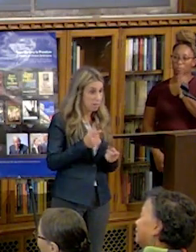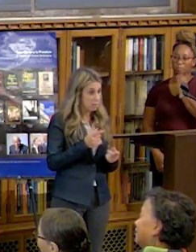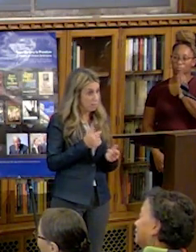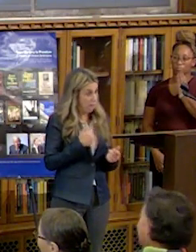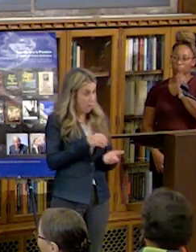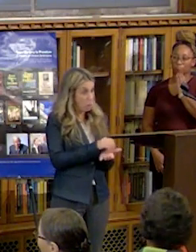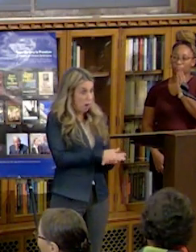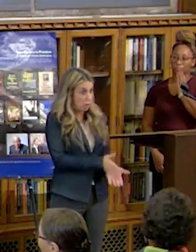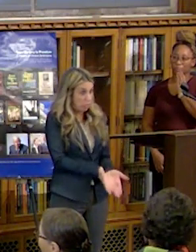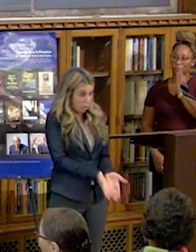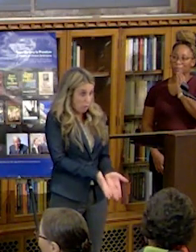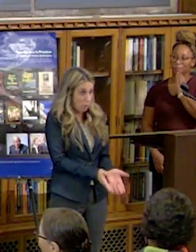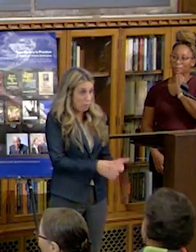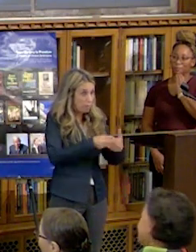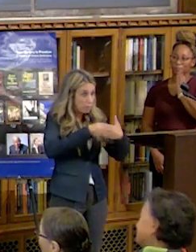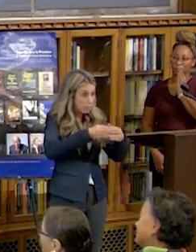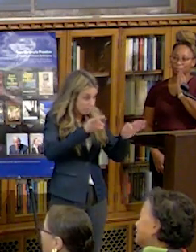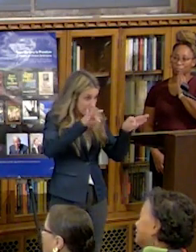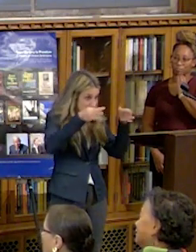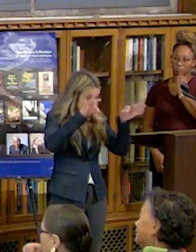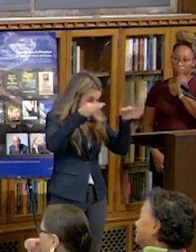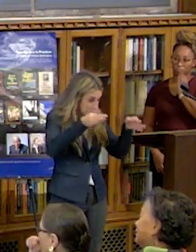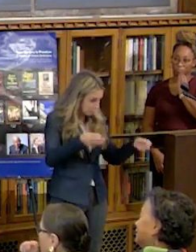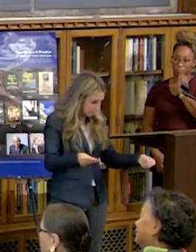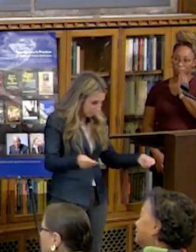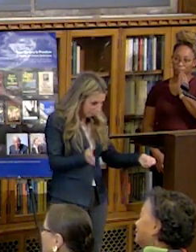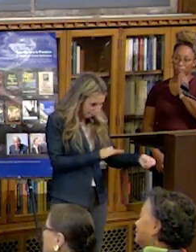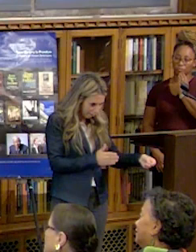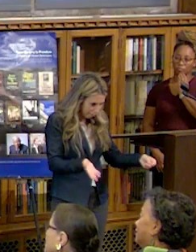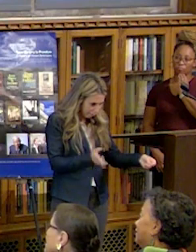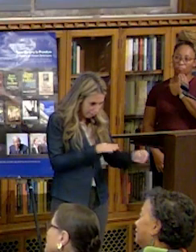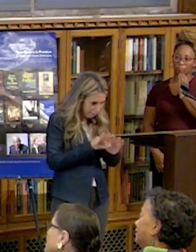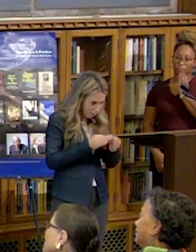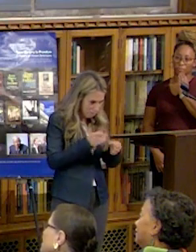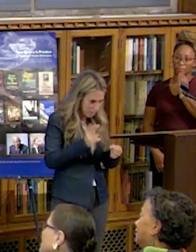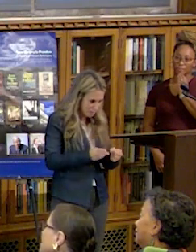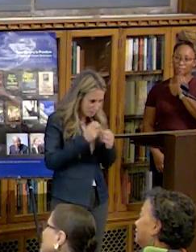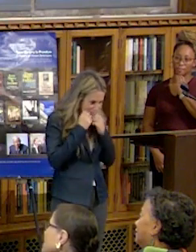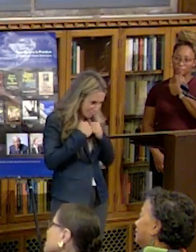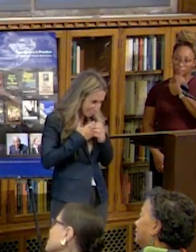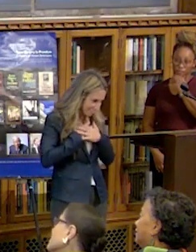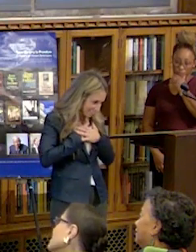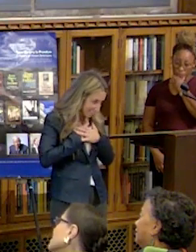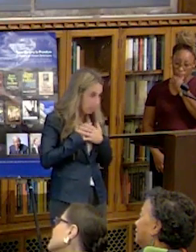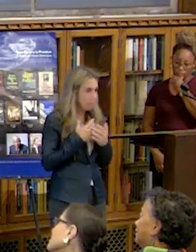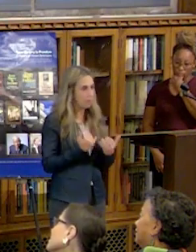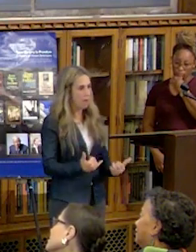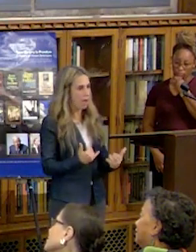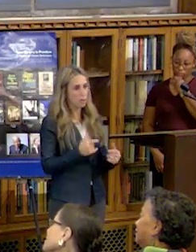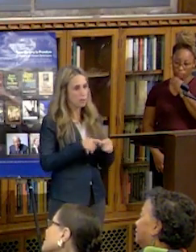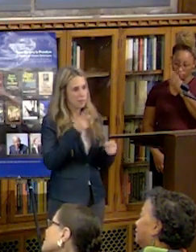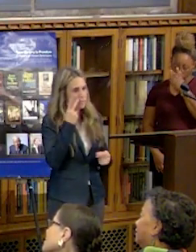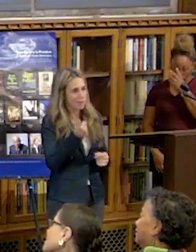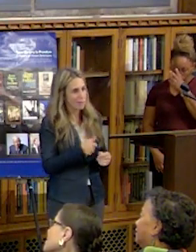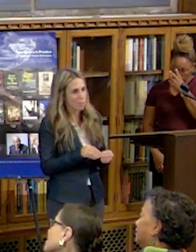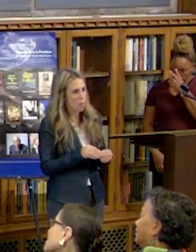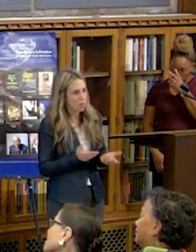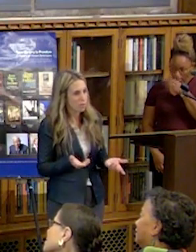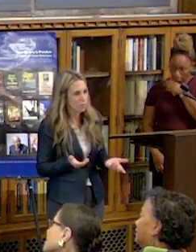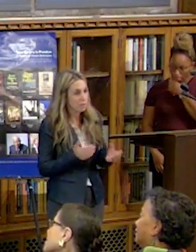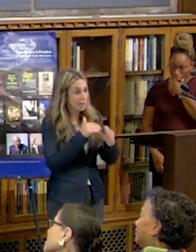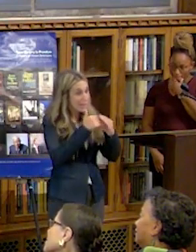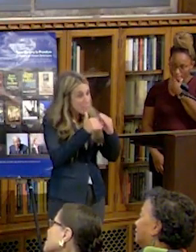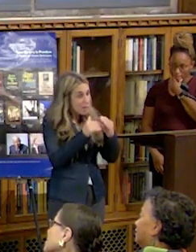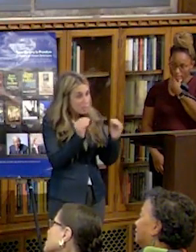could go through and you can see that family history you can't see that anymore just like emails no one prints